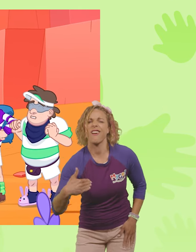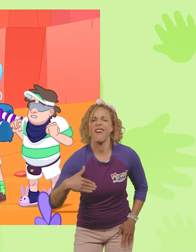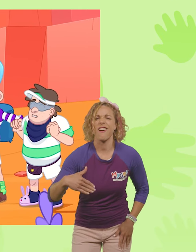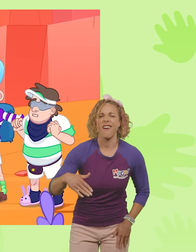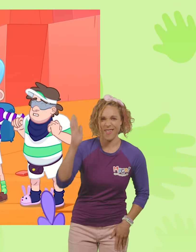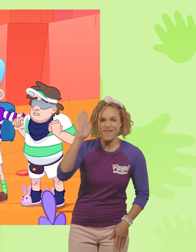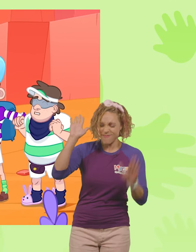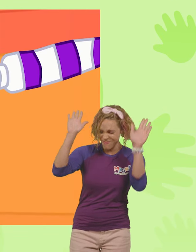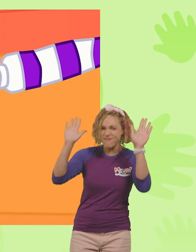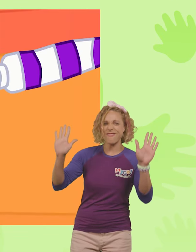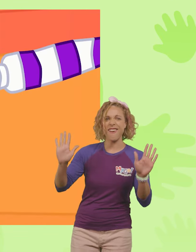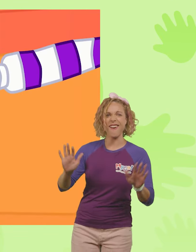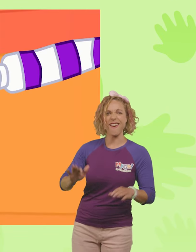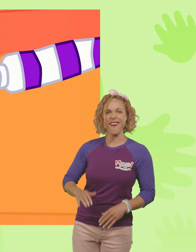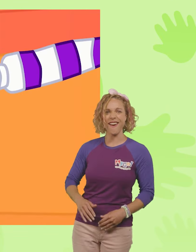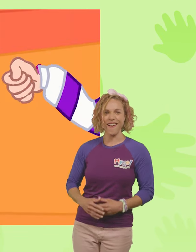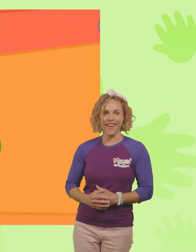be great.